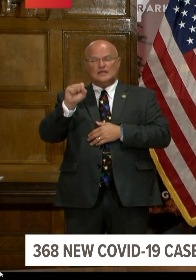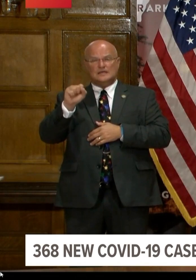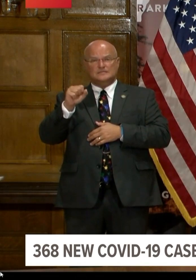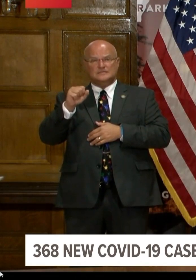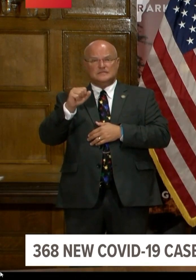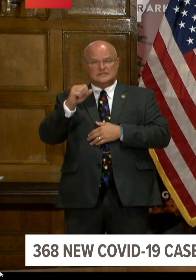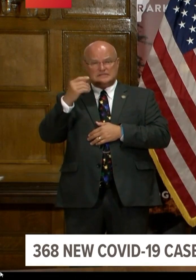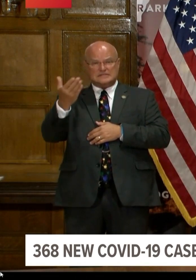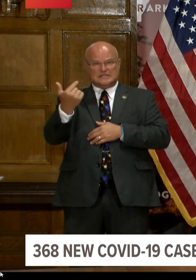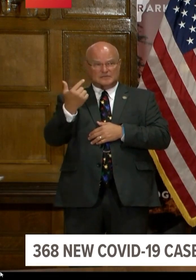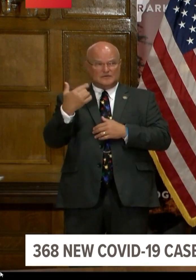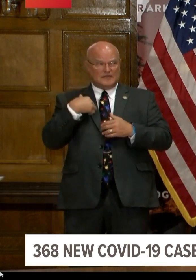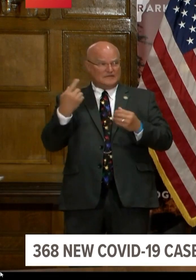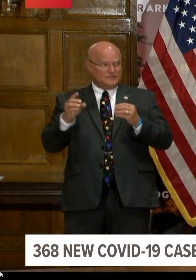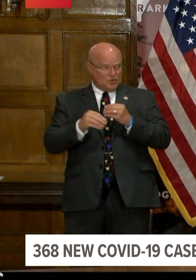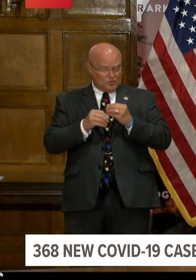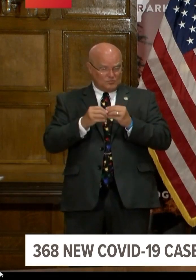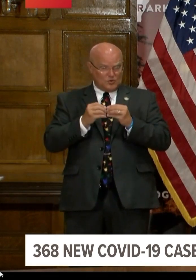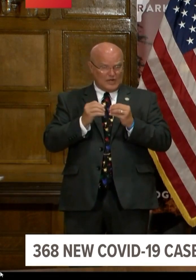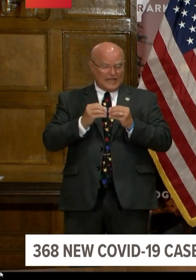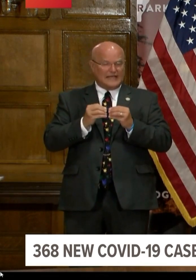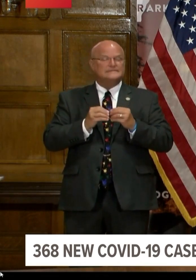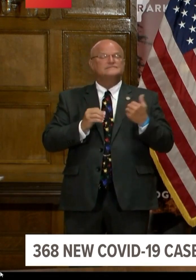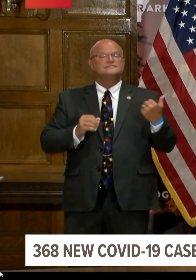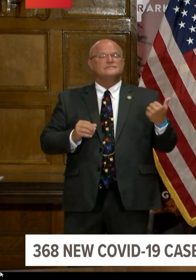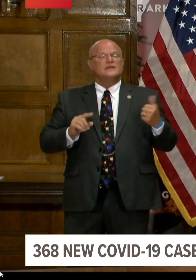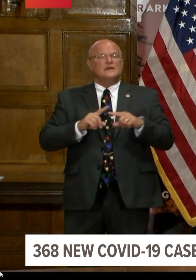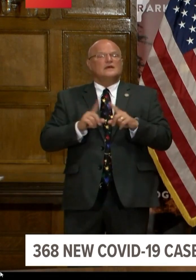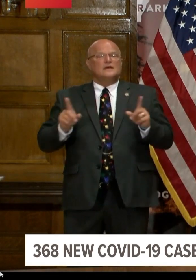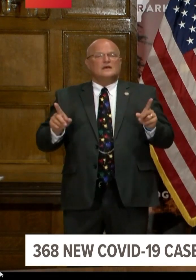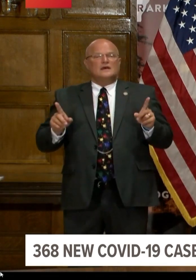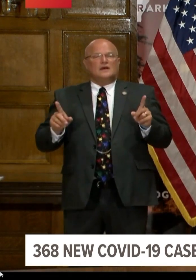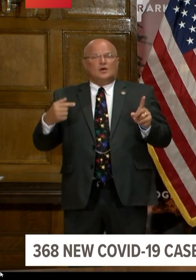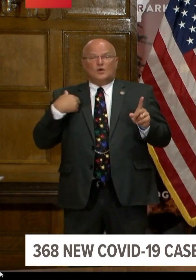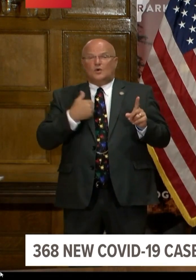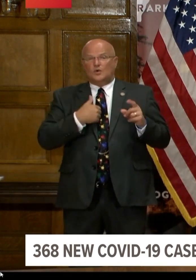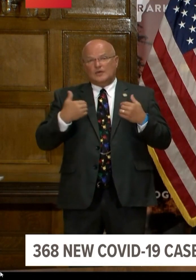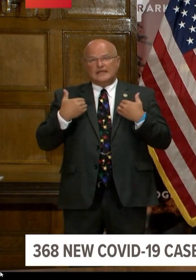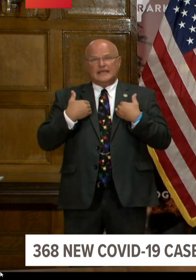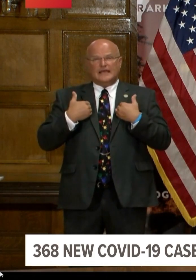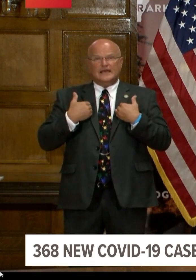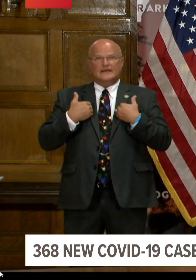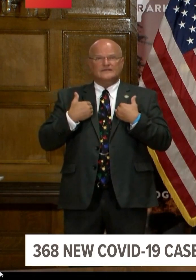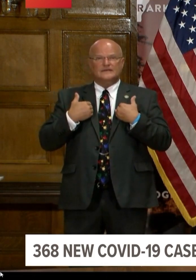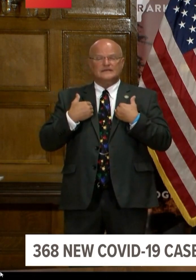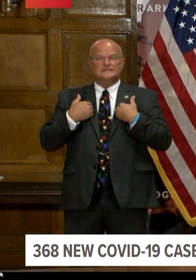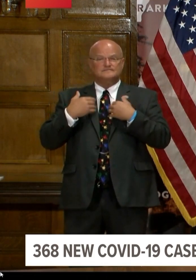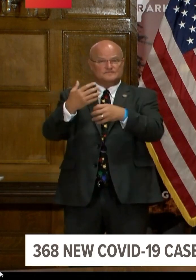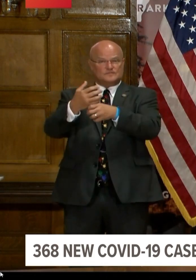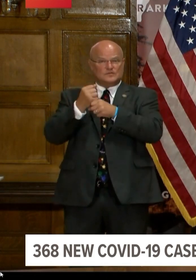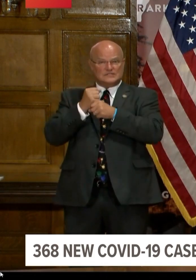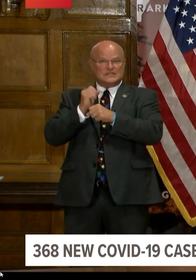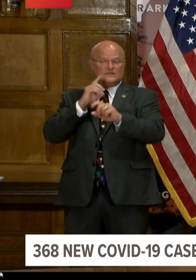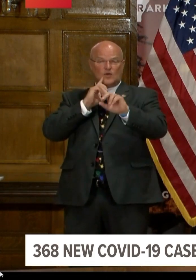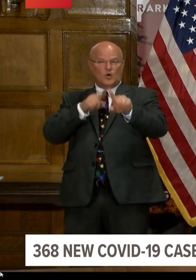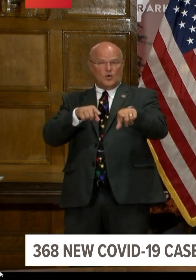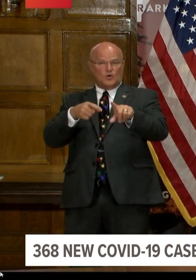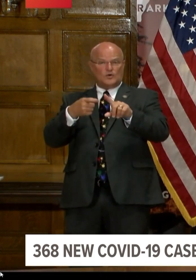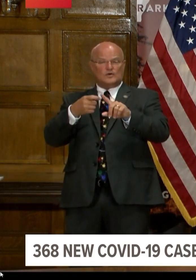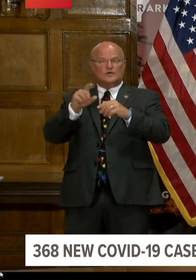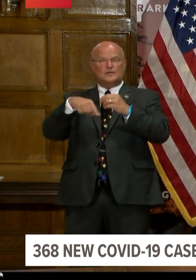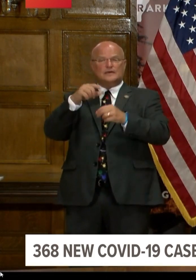to come up there if you've got something to add to that. But we have received our order